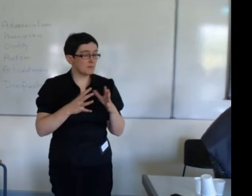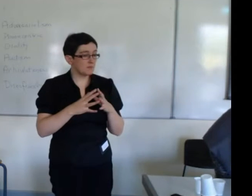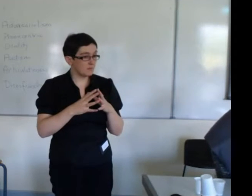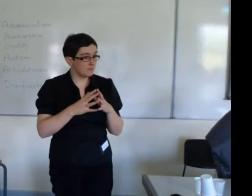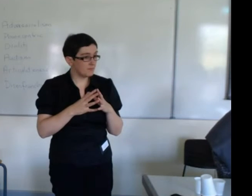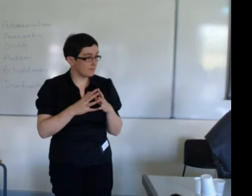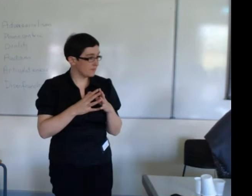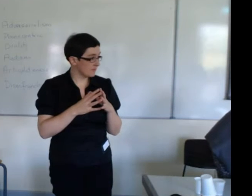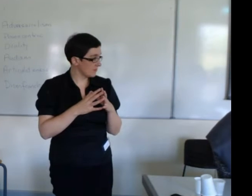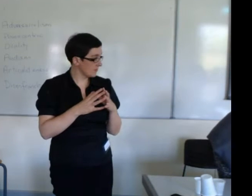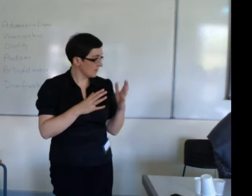this was working a second ago, hold on.